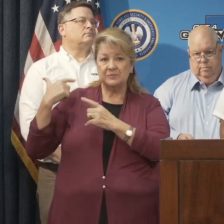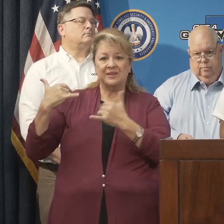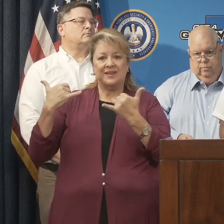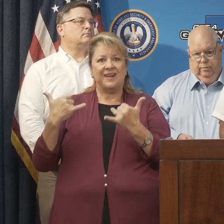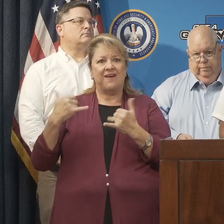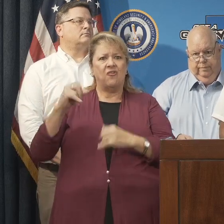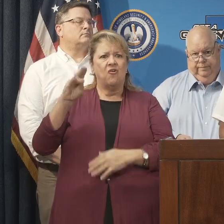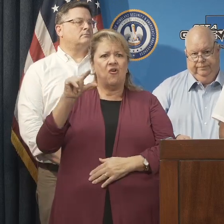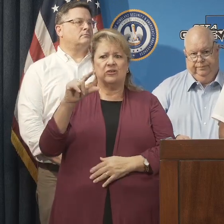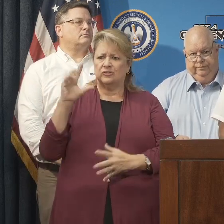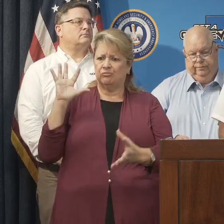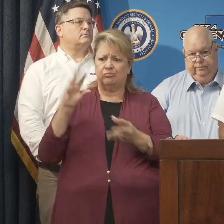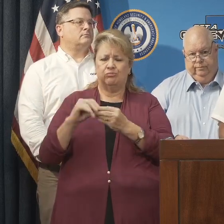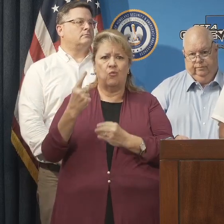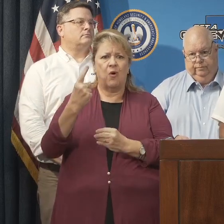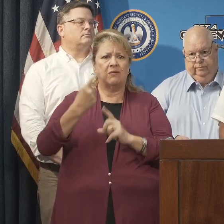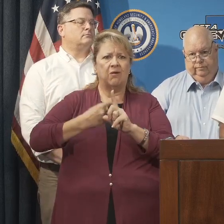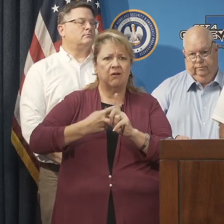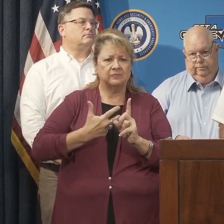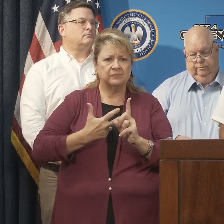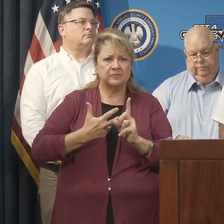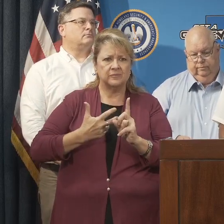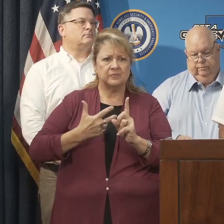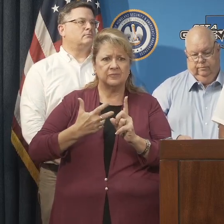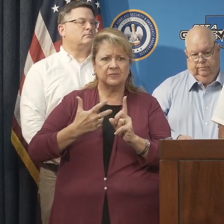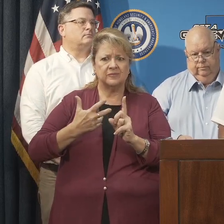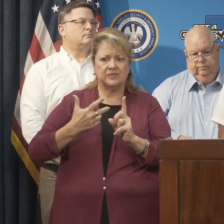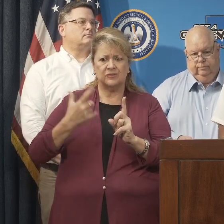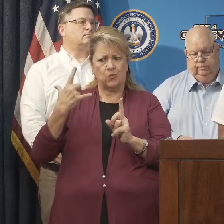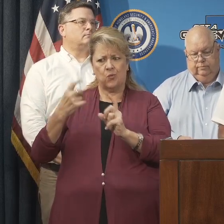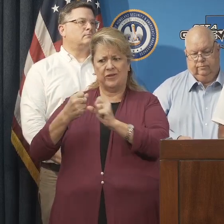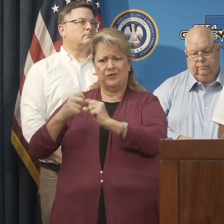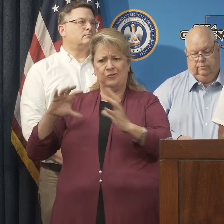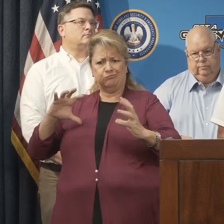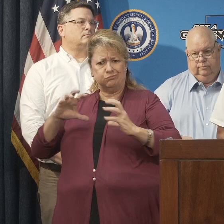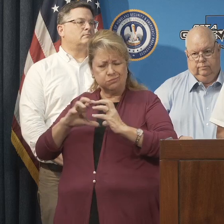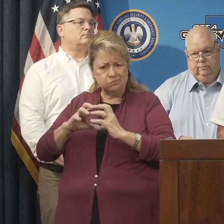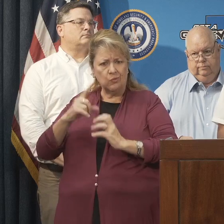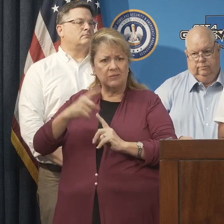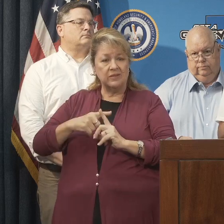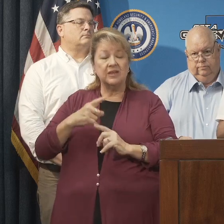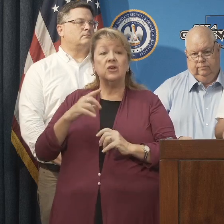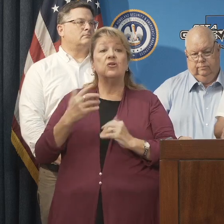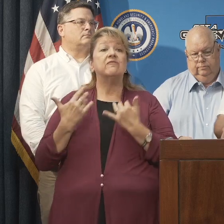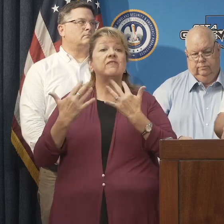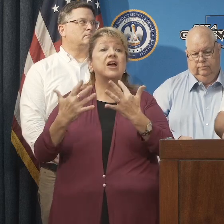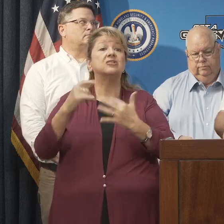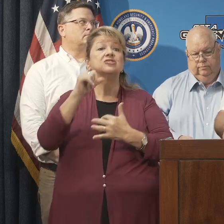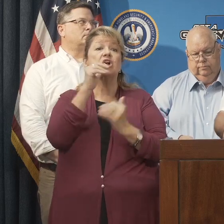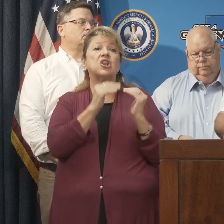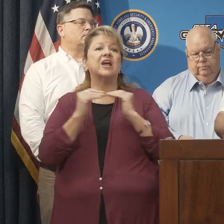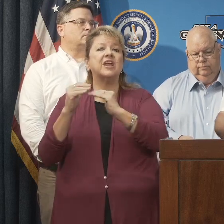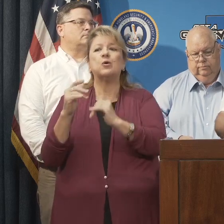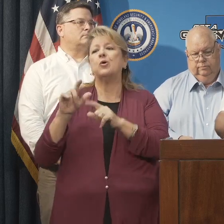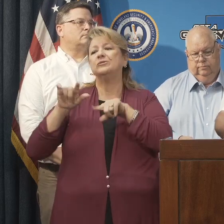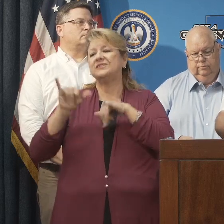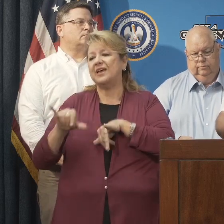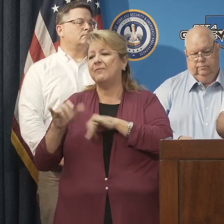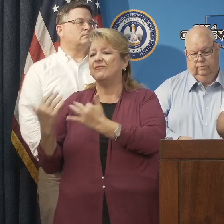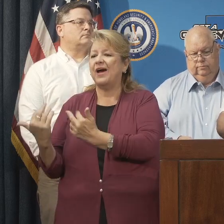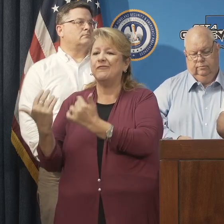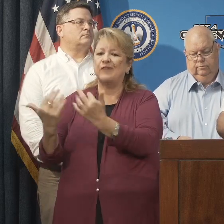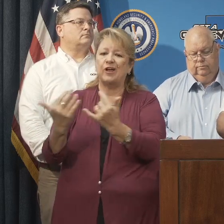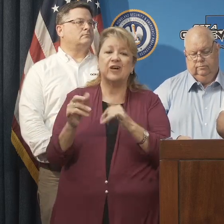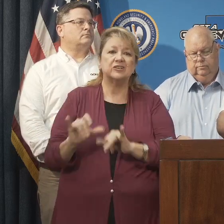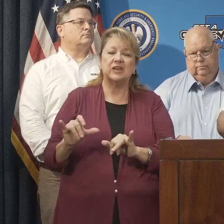with in the course of a typical year. And so fires are not created equal. It's a very challenging situation